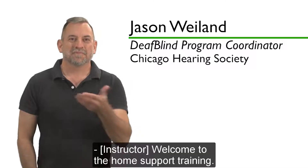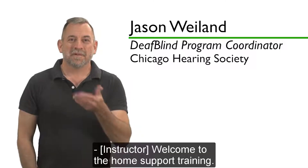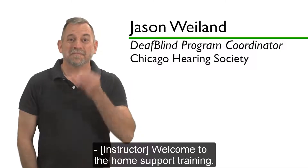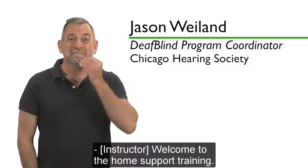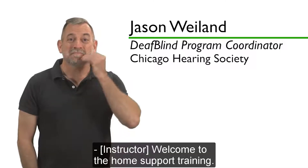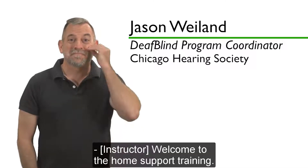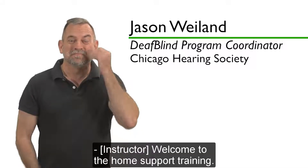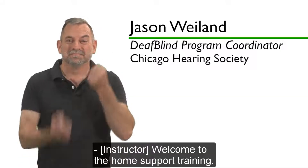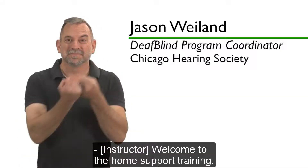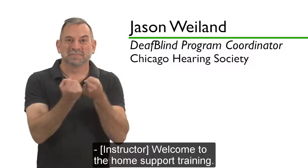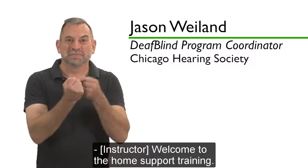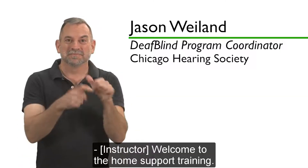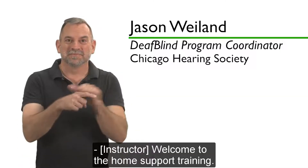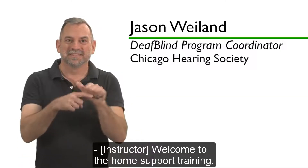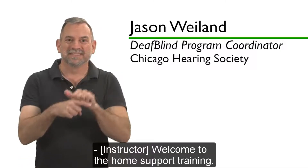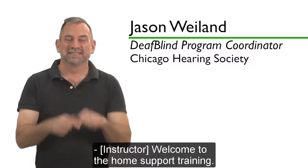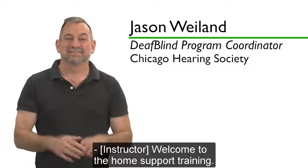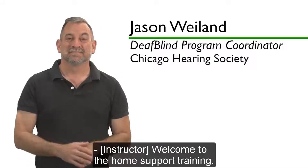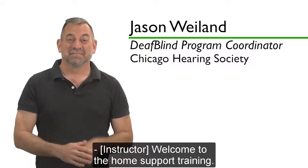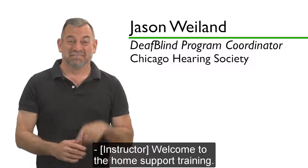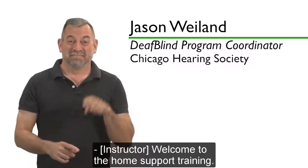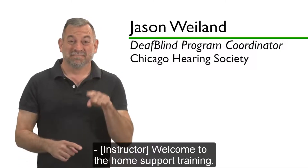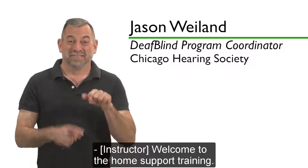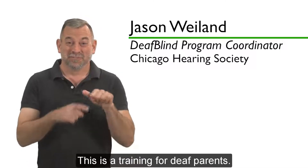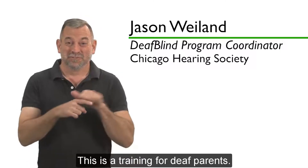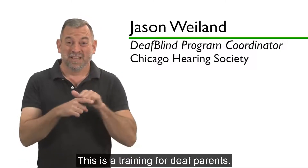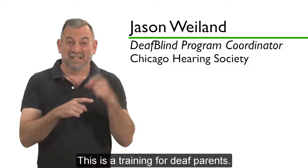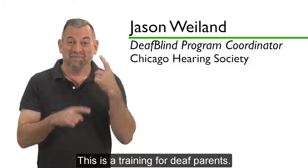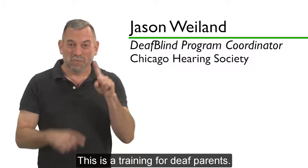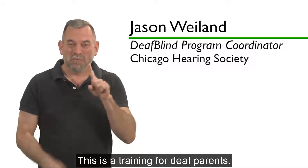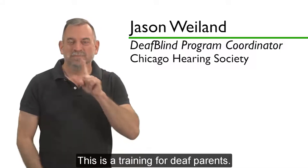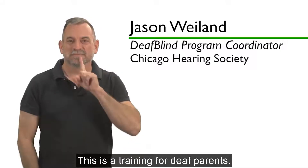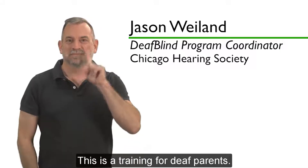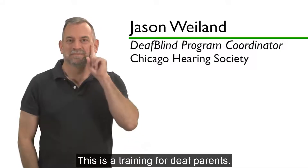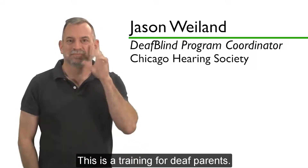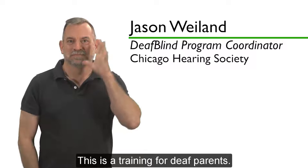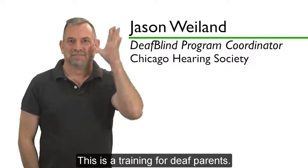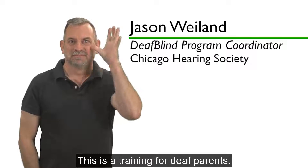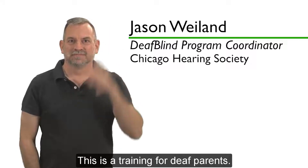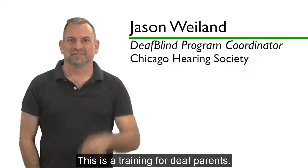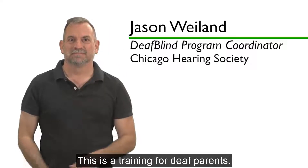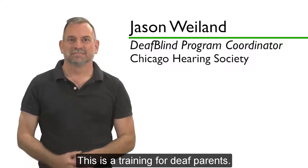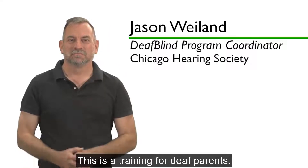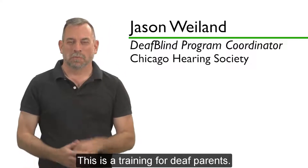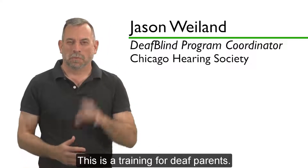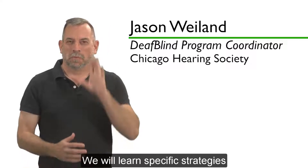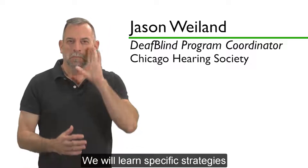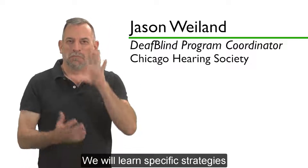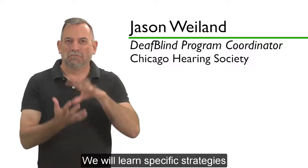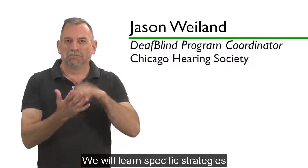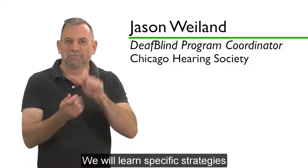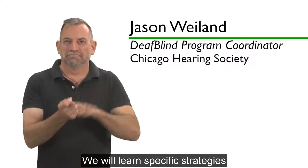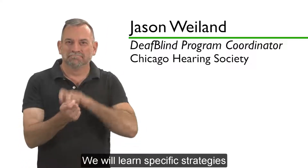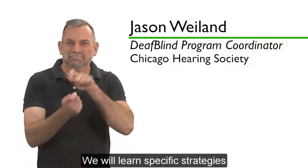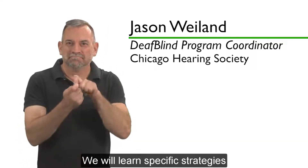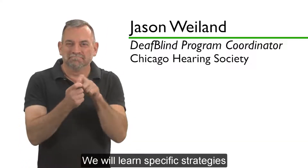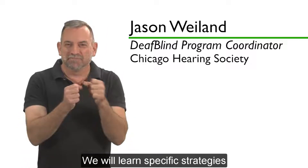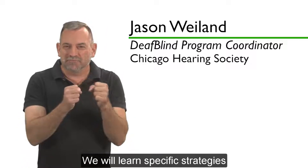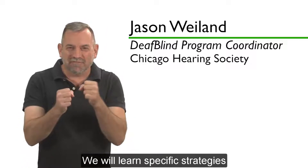Welcome to the Home Support Training. This is a training for deaf parents. We will learn specific strategies